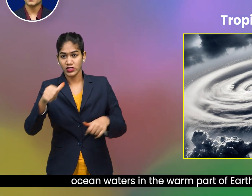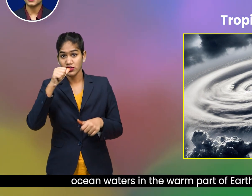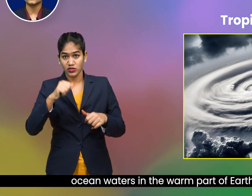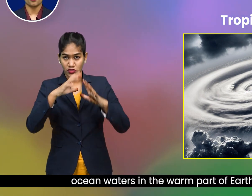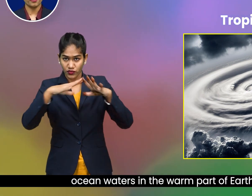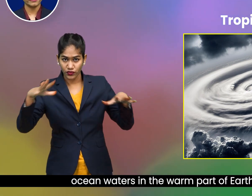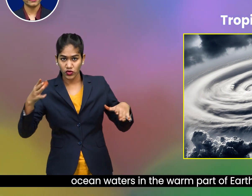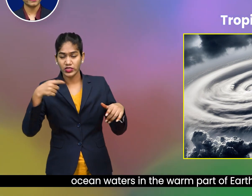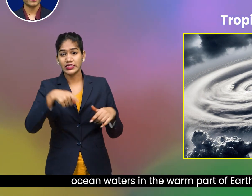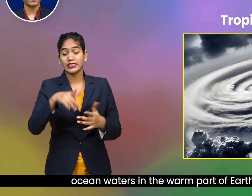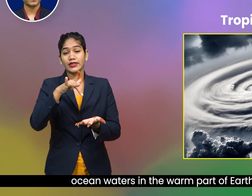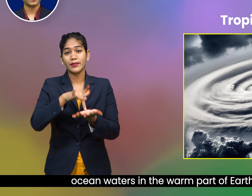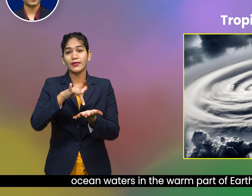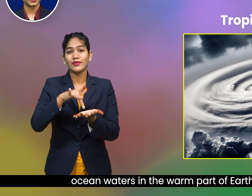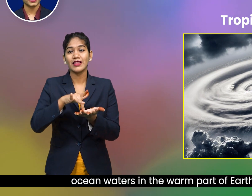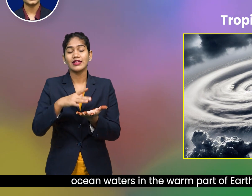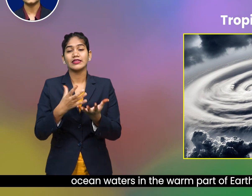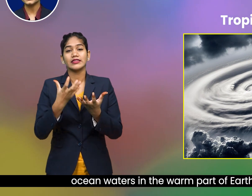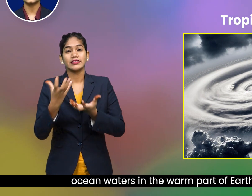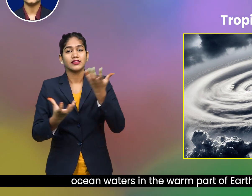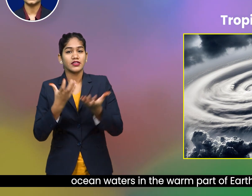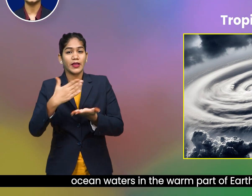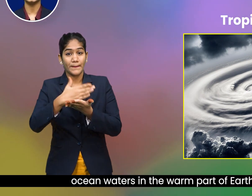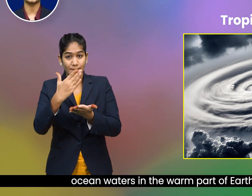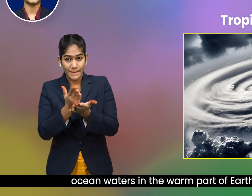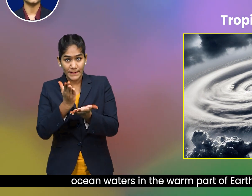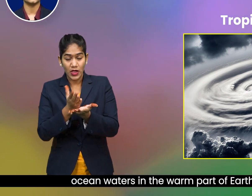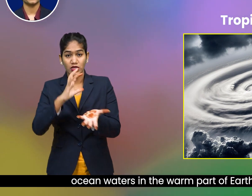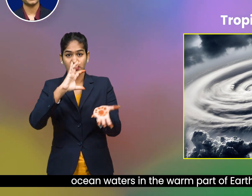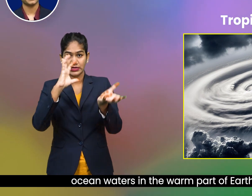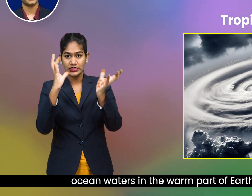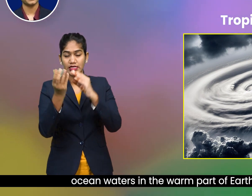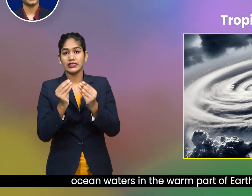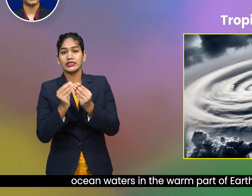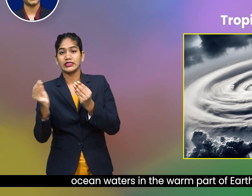warm part of Earth near the equator.